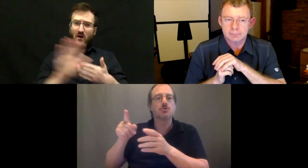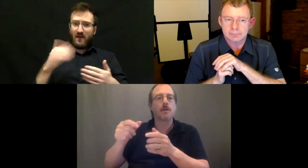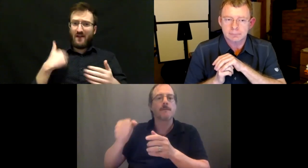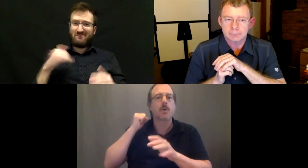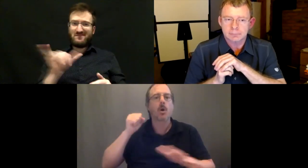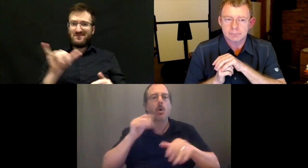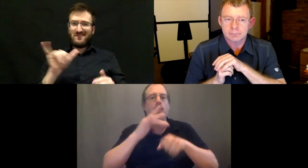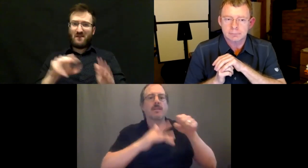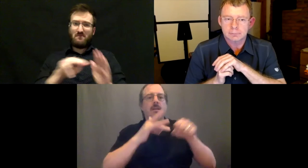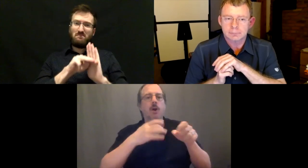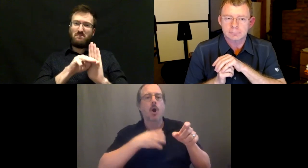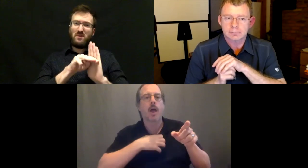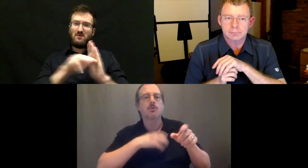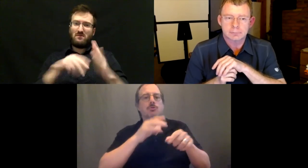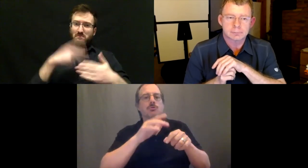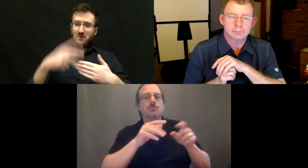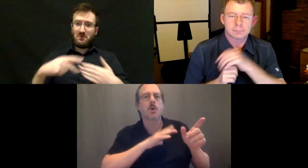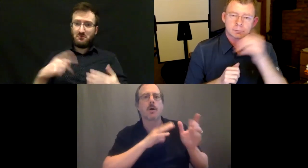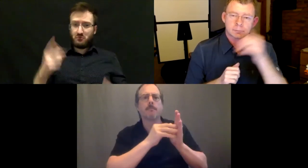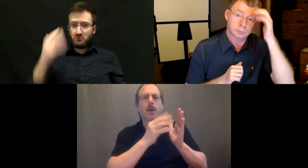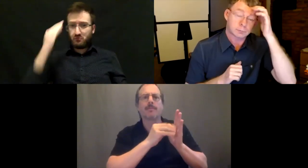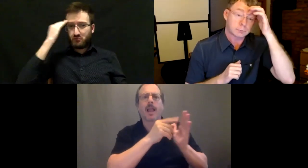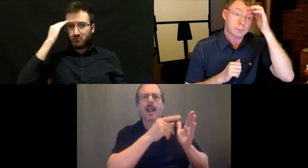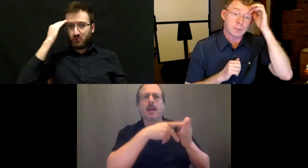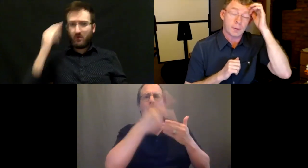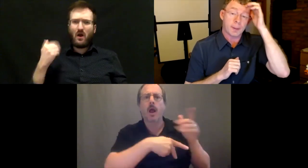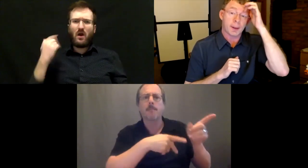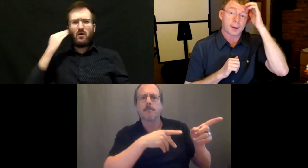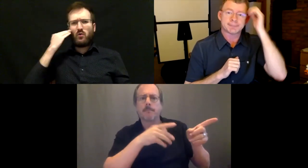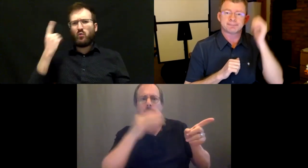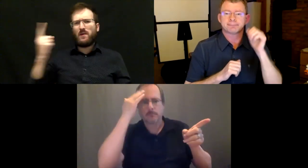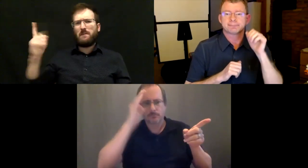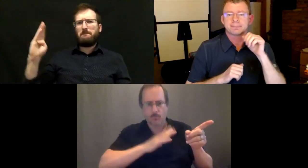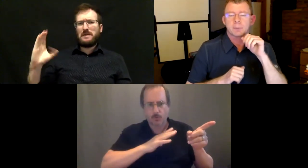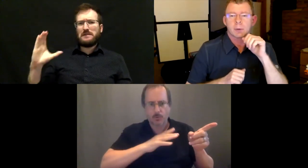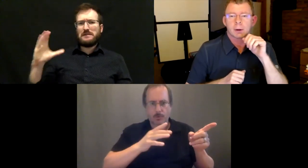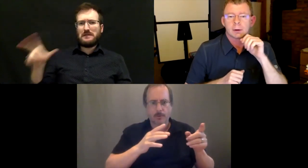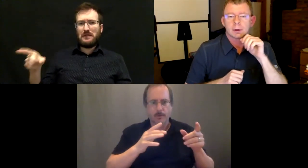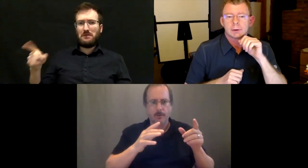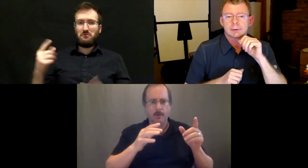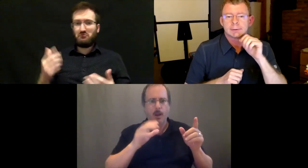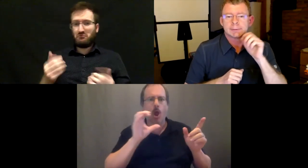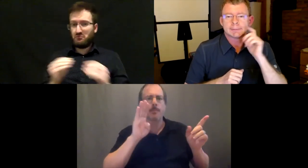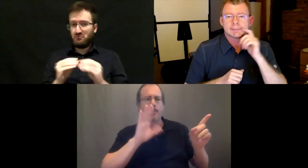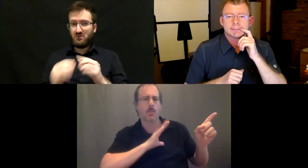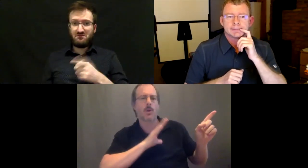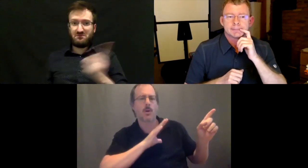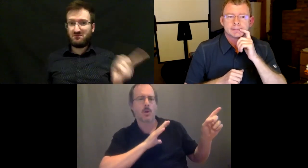Do you feel that it's important for educational institutions to also adopt this model?